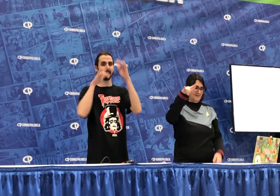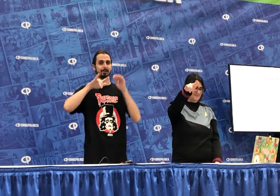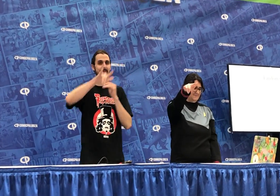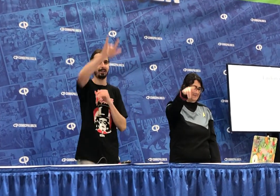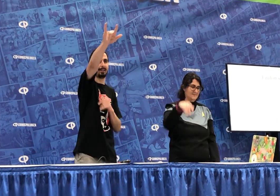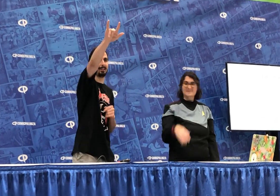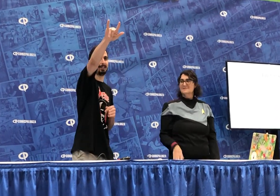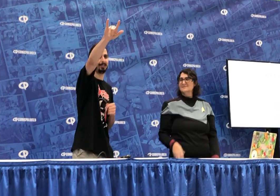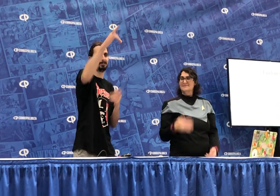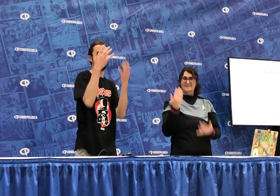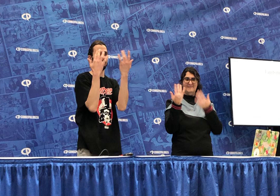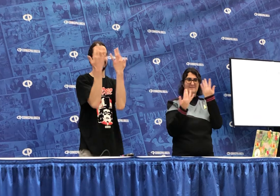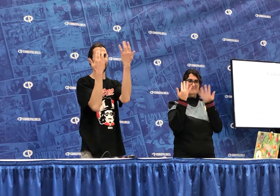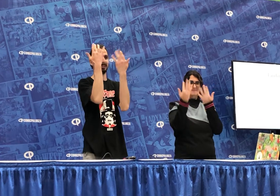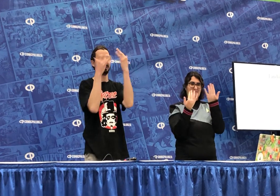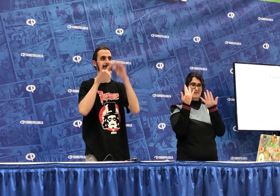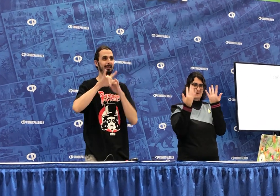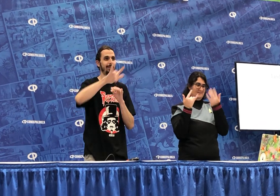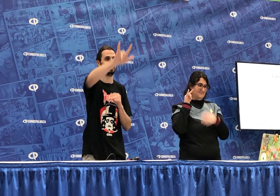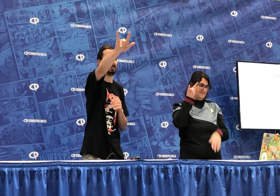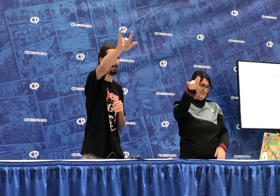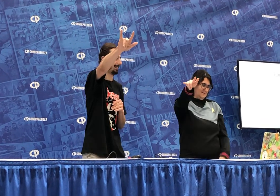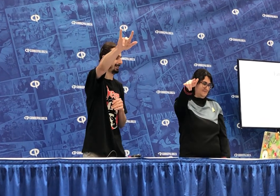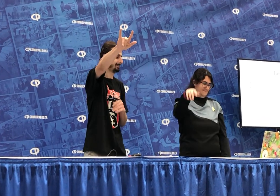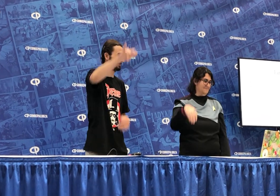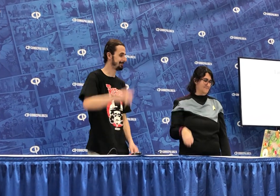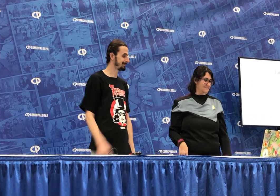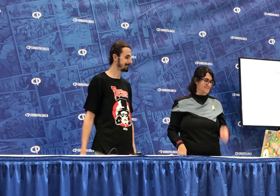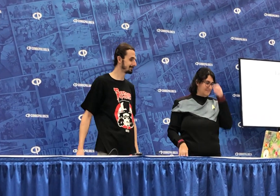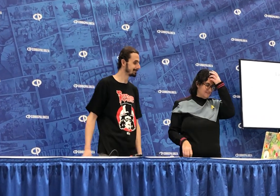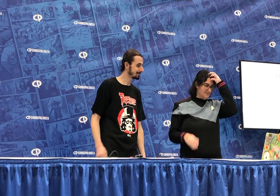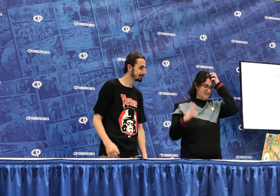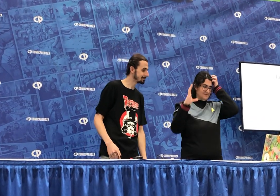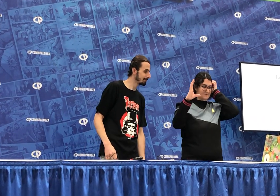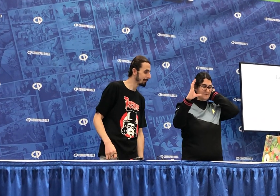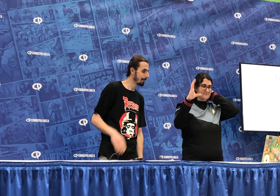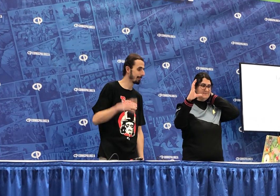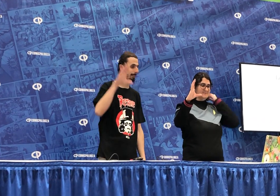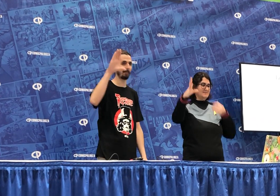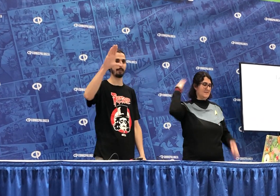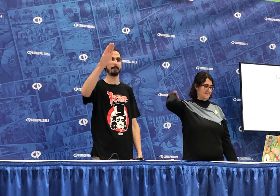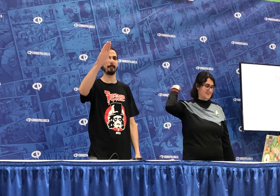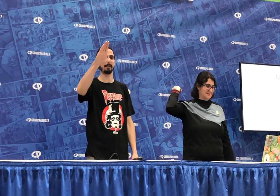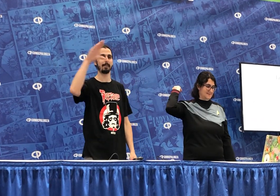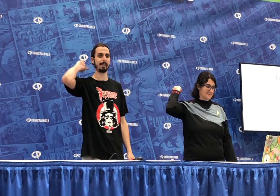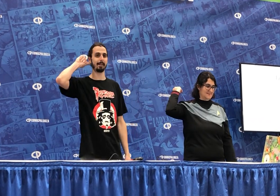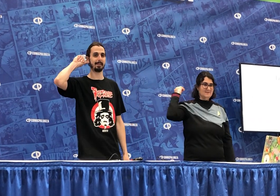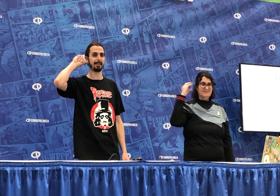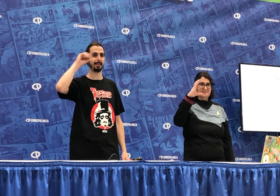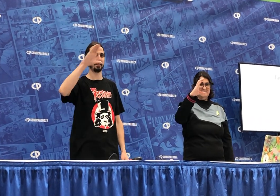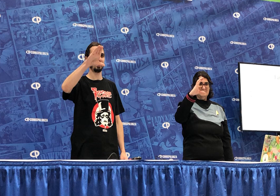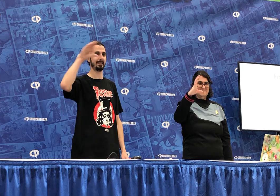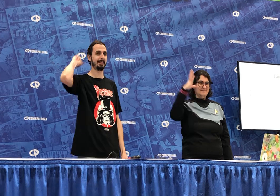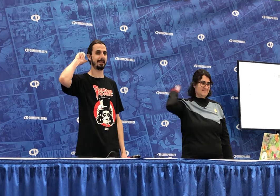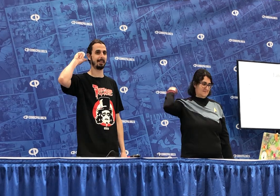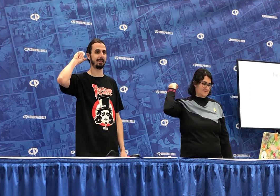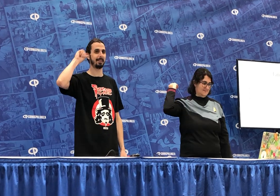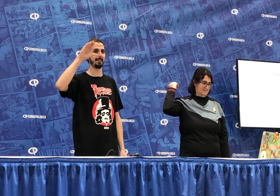Firefly, fire, and then fly, like you're flying an airplane kind of, or a spaceship. Timeless, it's like you're going